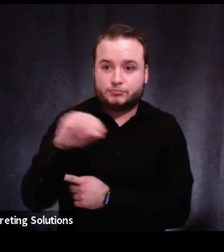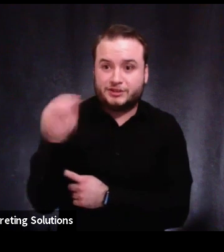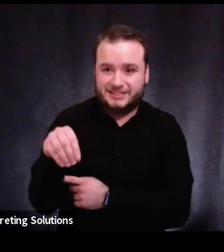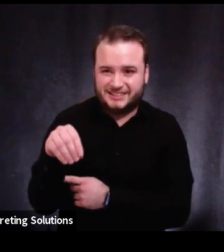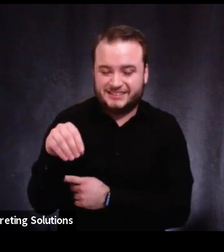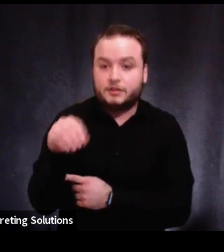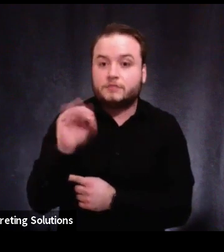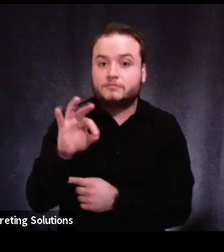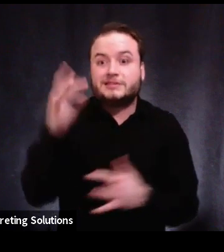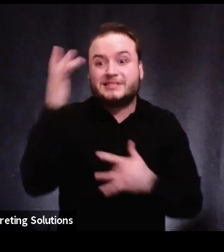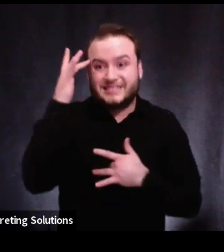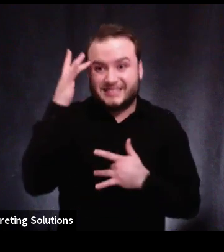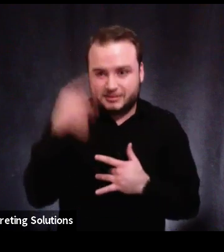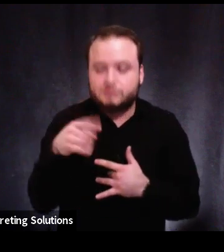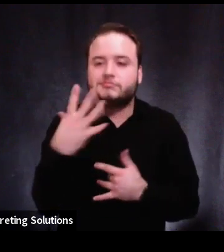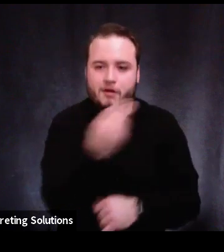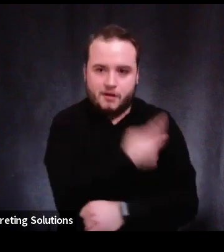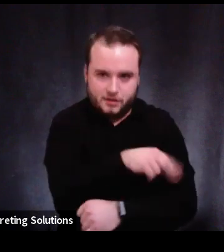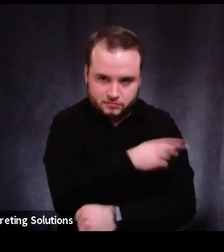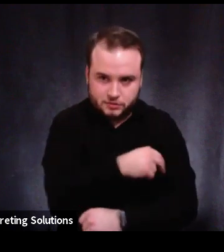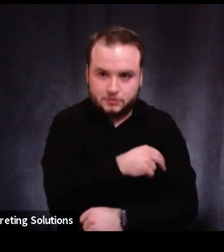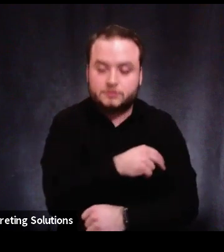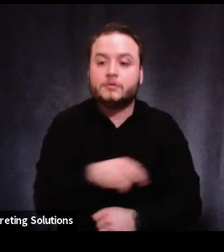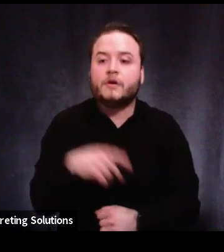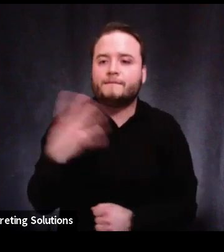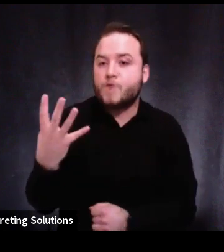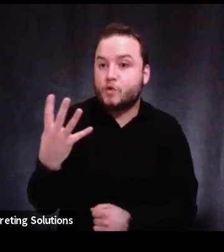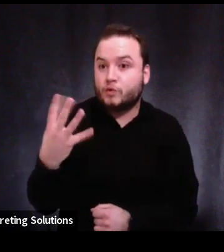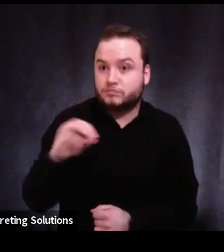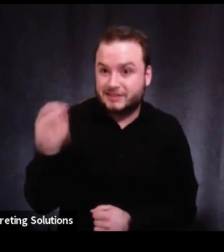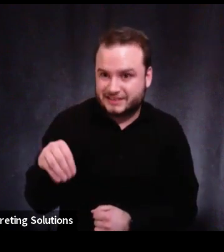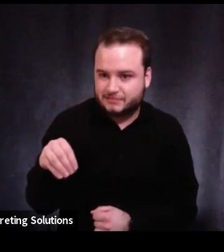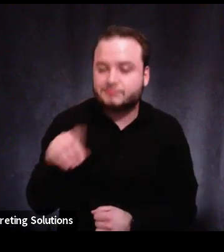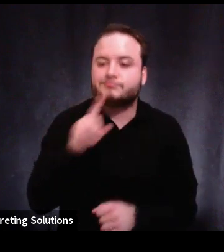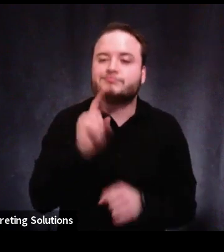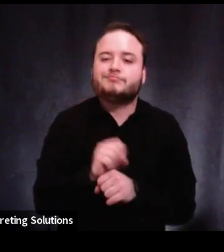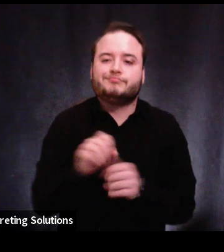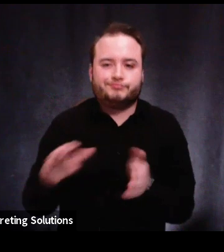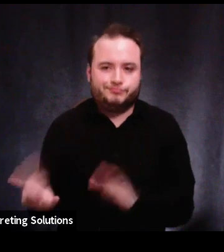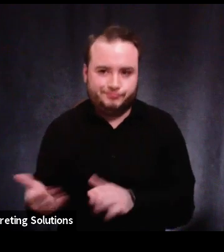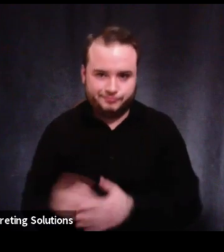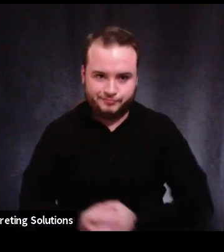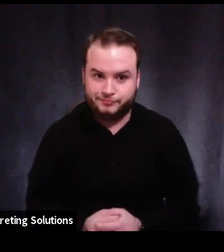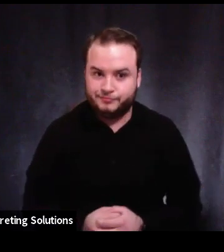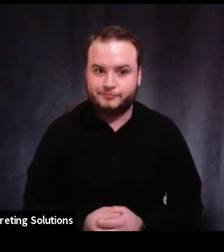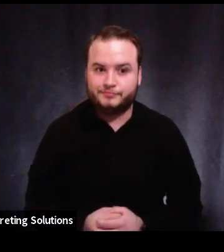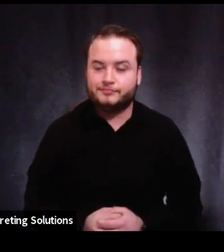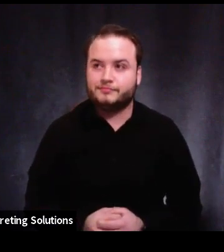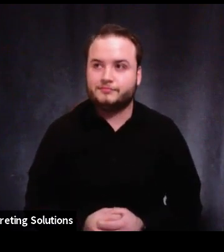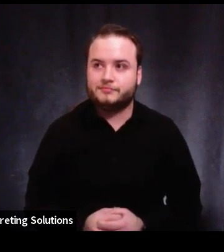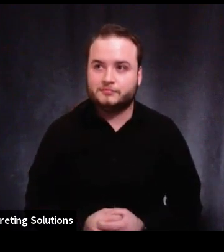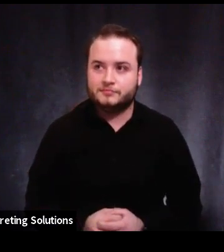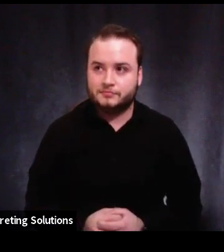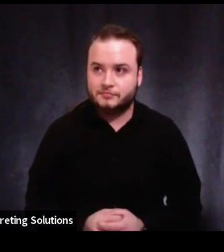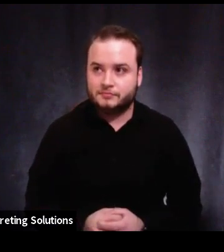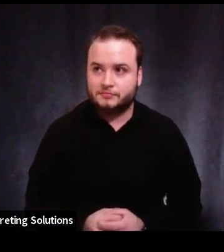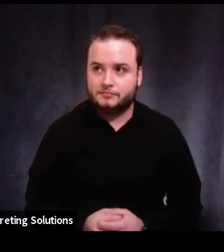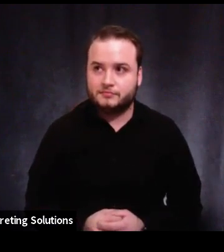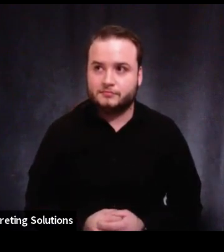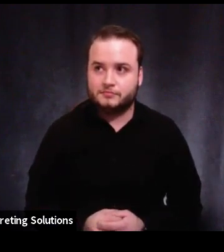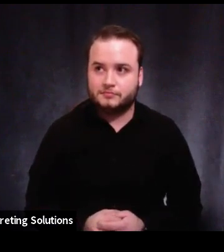of the cases that we have identified. So even with our very focused testing in the highest